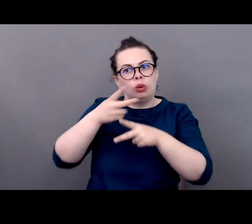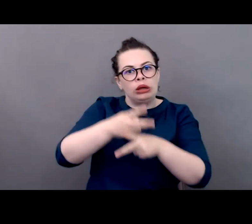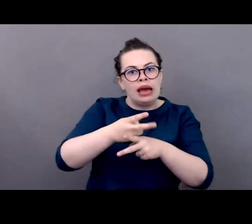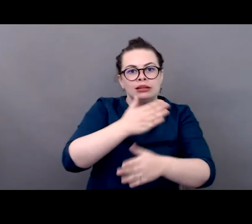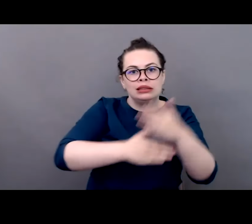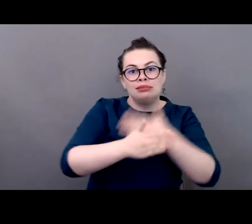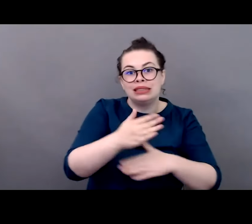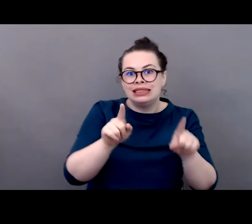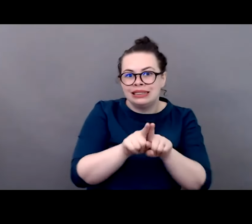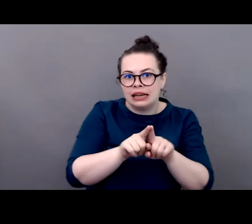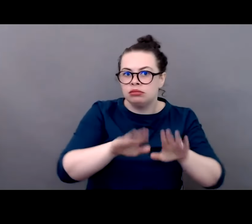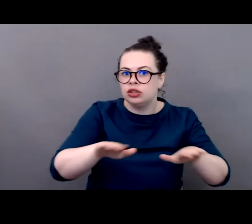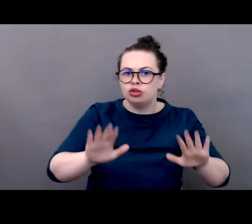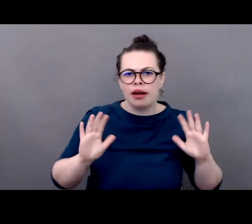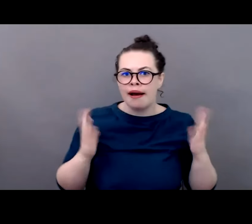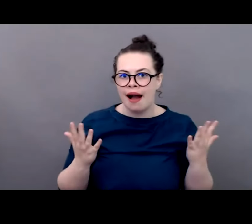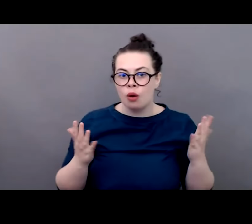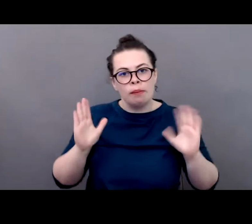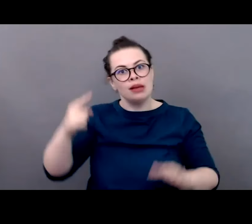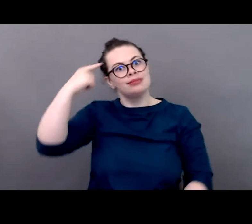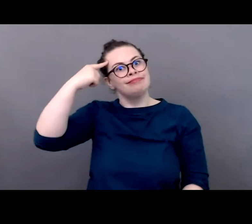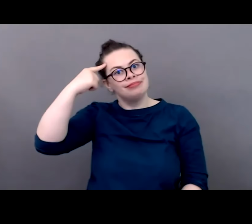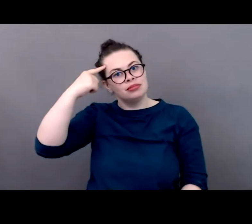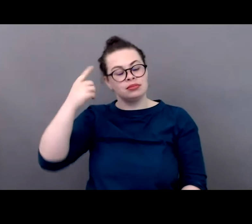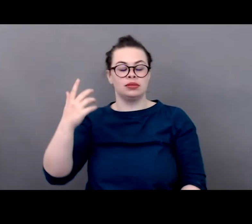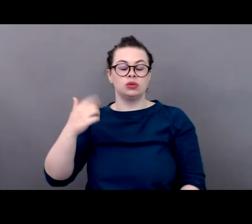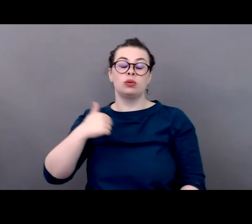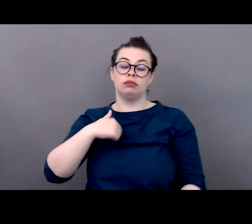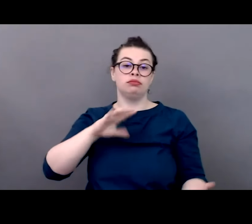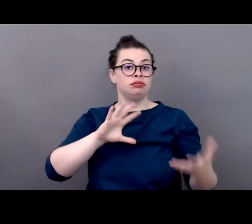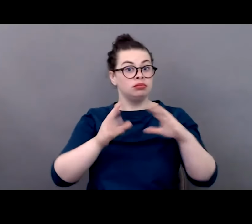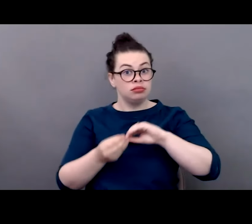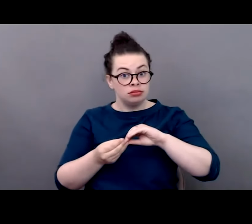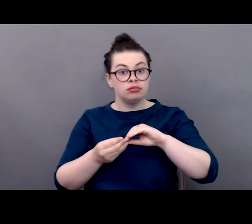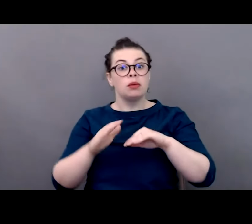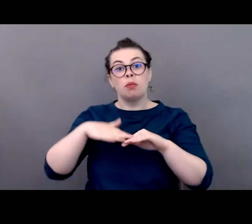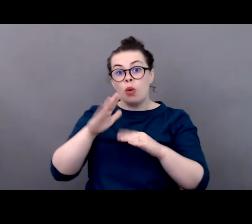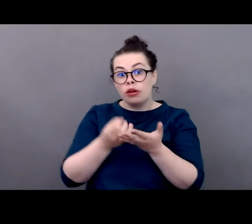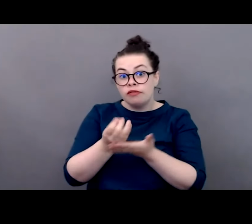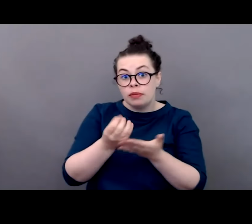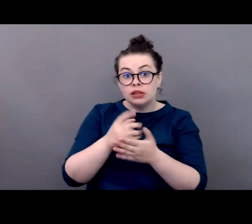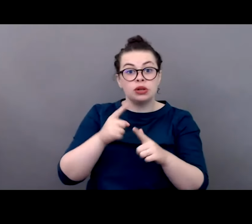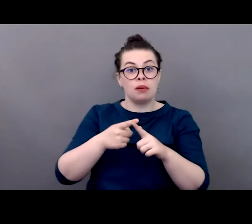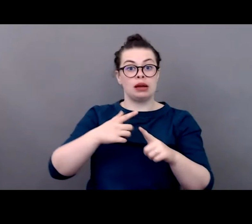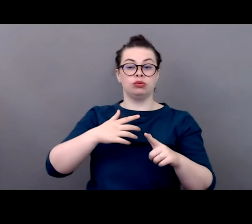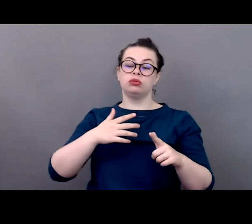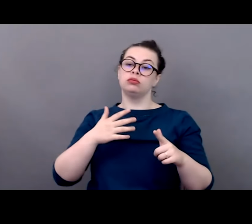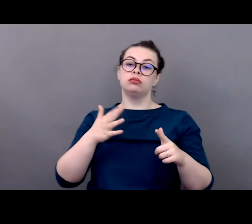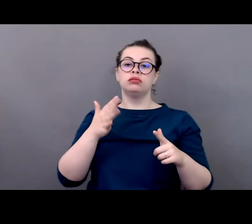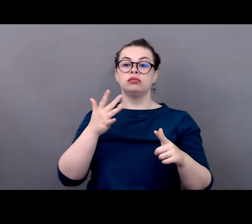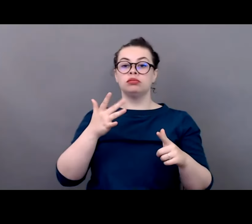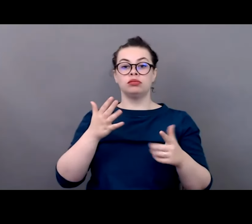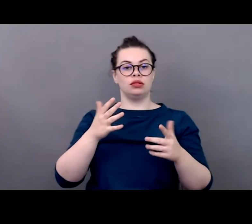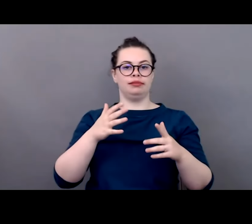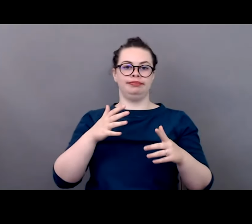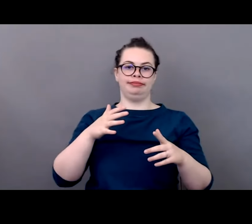addressed. And for concluding that, one more information, about regional consultations